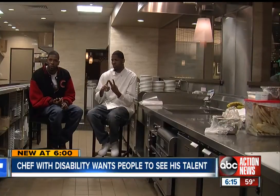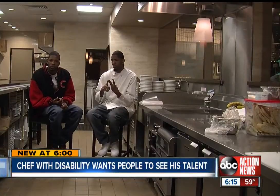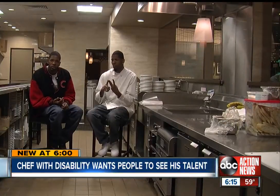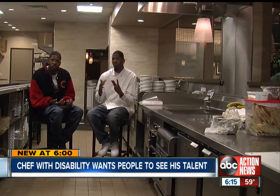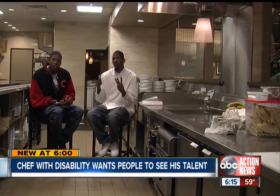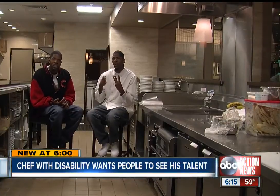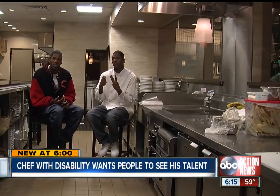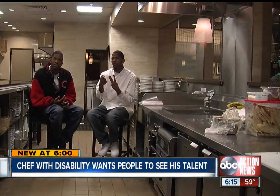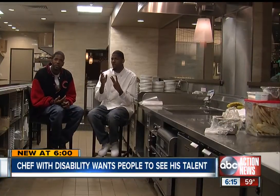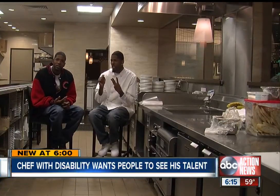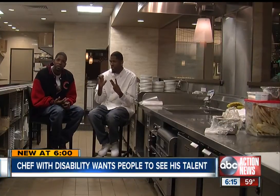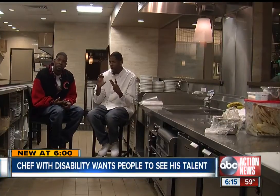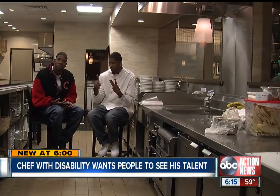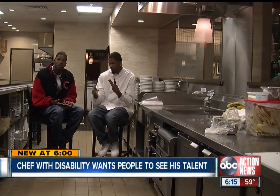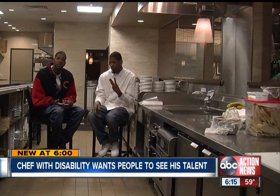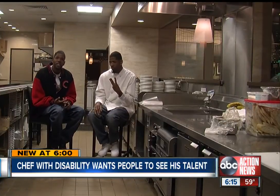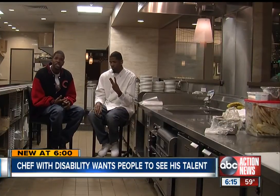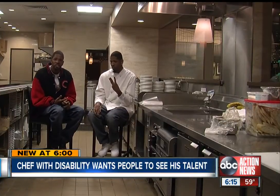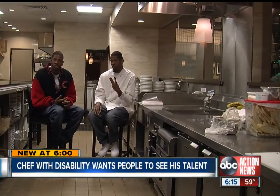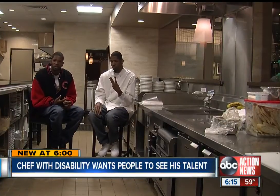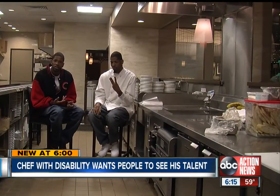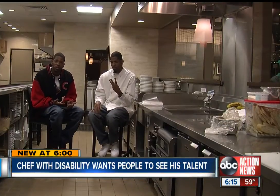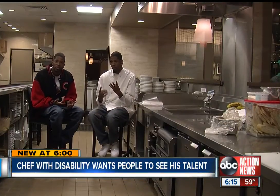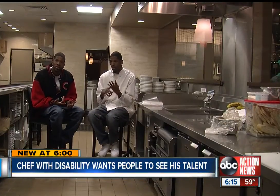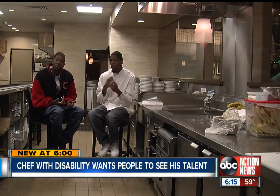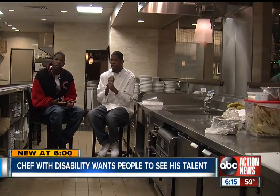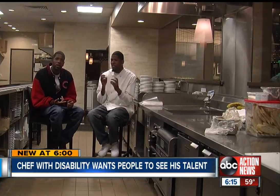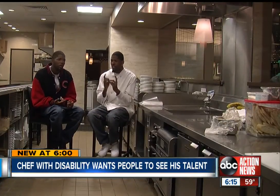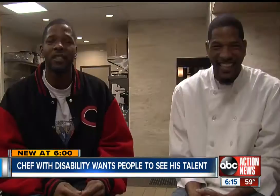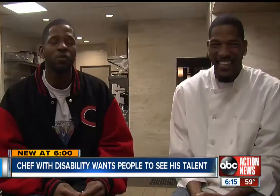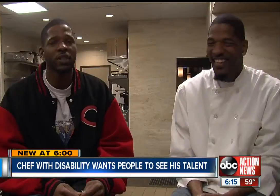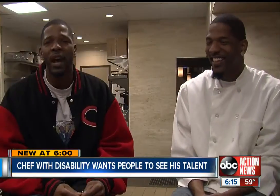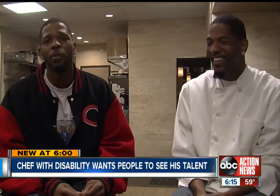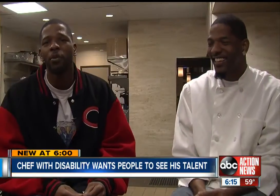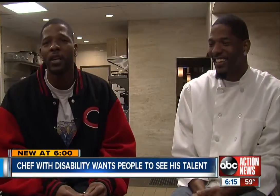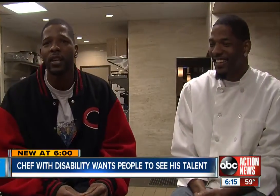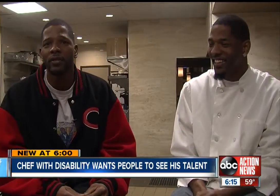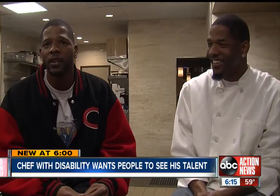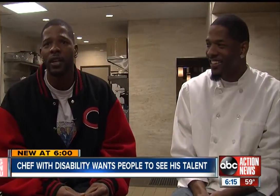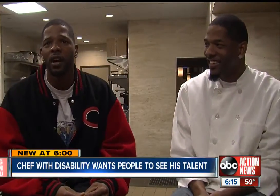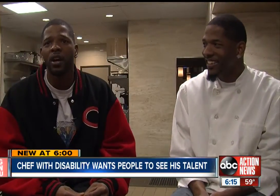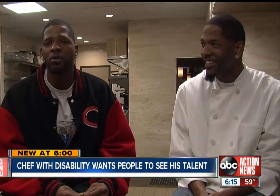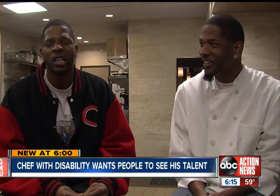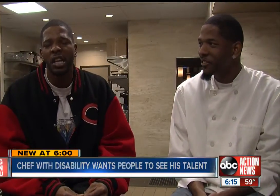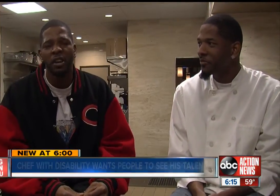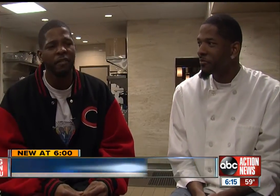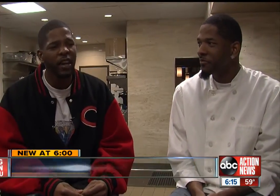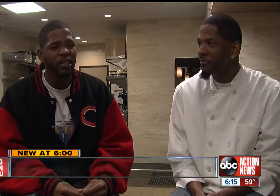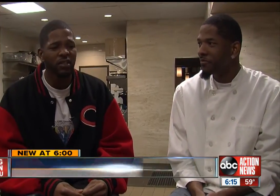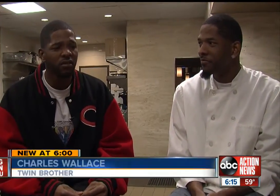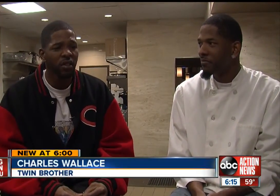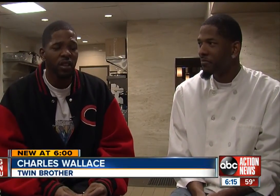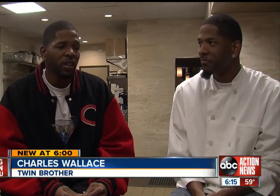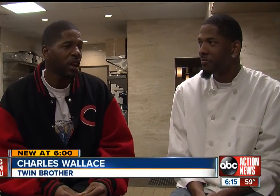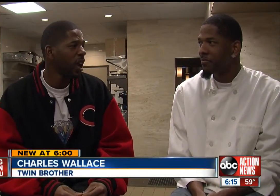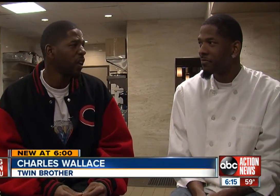joined us in the kitchen to share his brother's story of triumph. He was not born deaf and it was an ear infection and